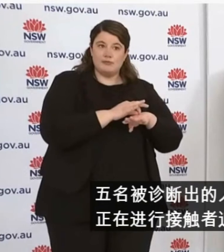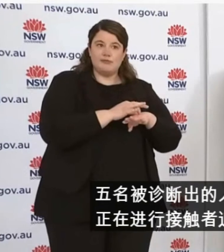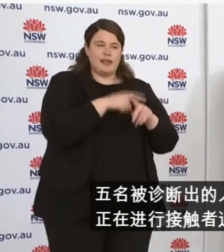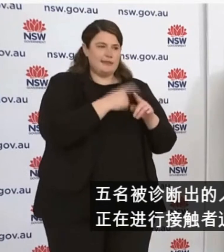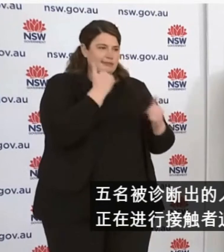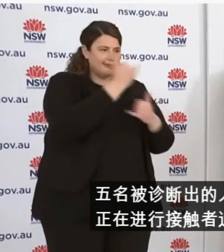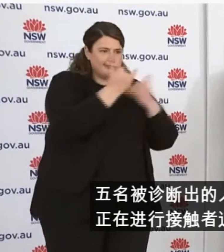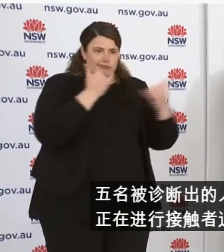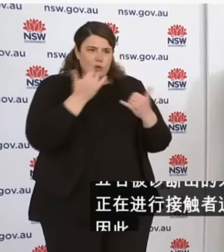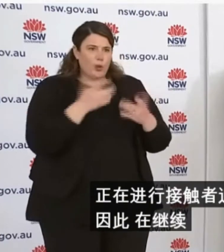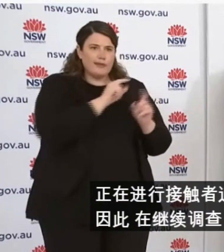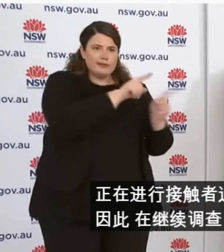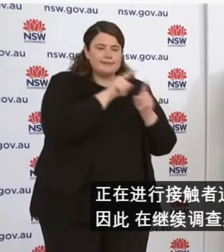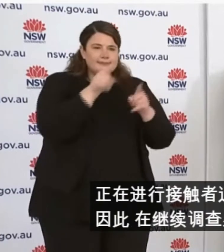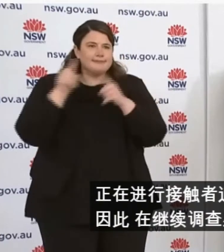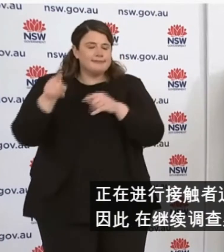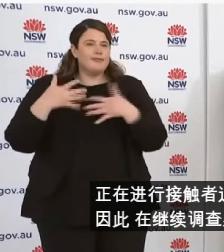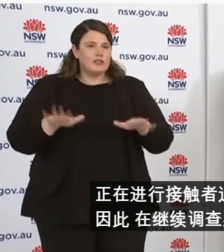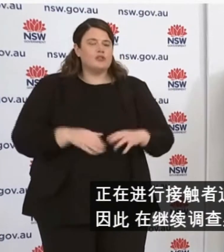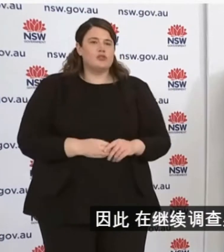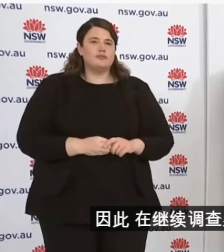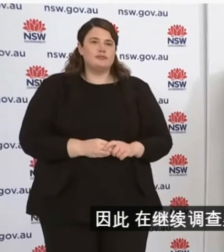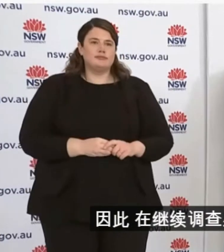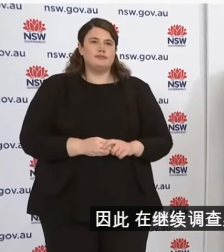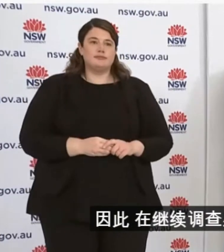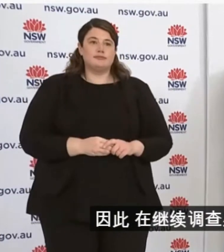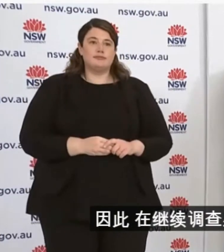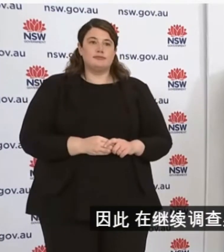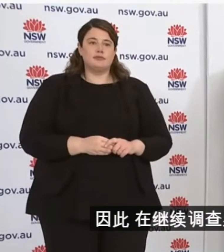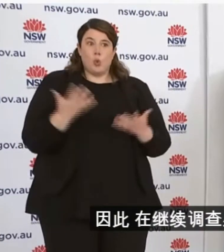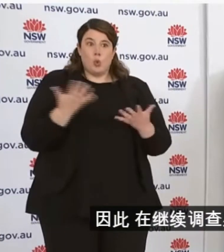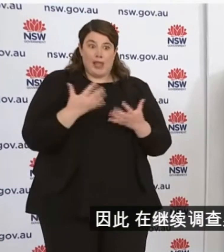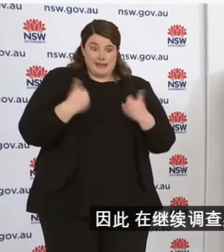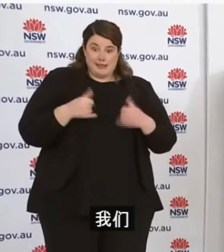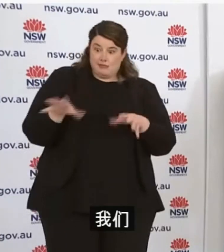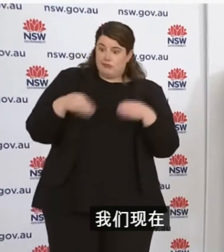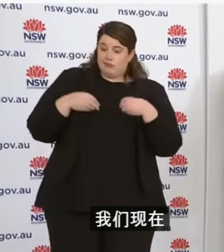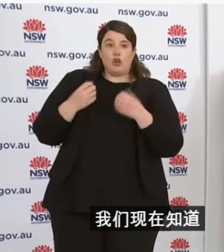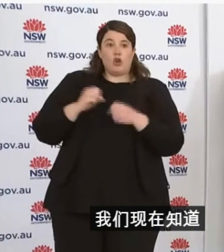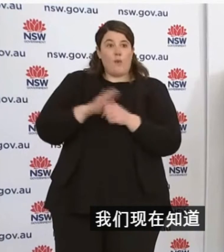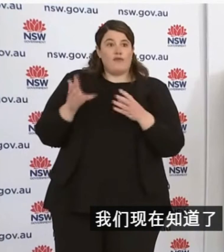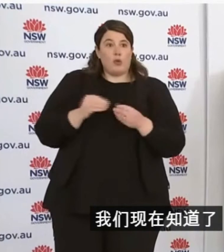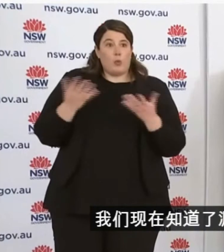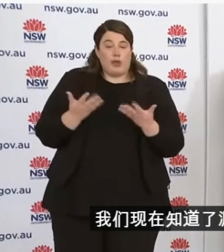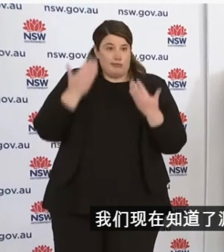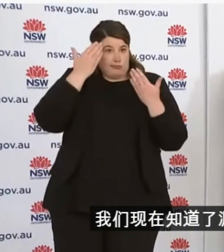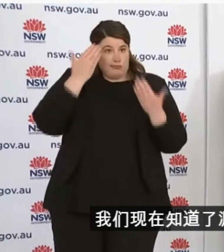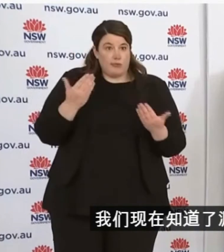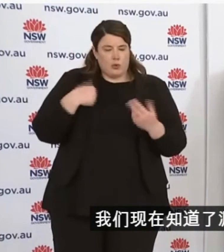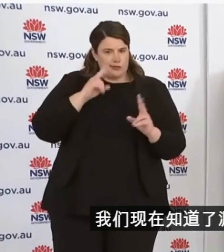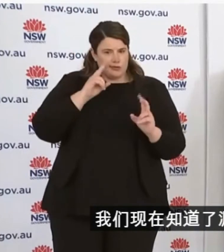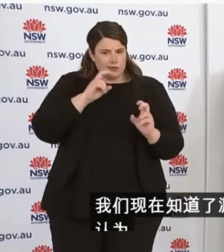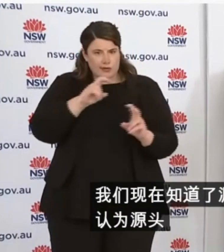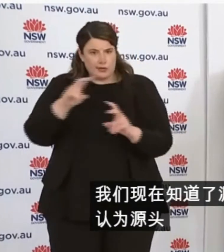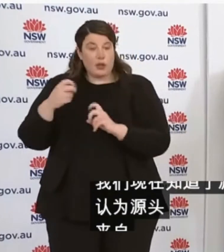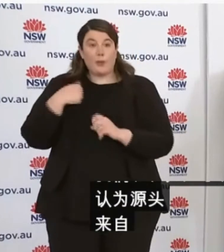contact tracing. So while the source of the infections continues to be investigated, we now know the source. We now